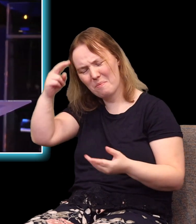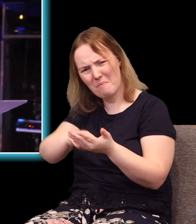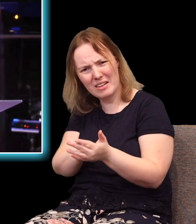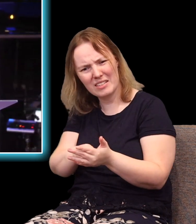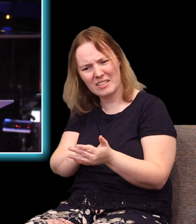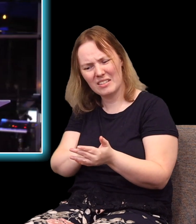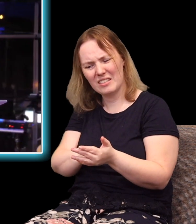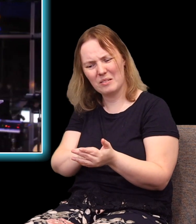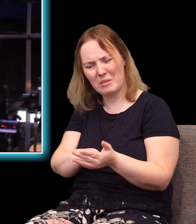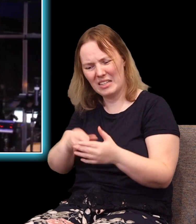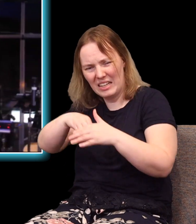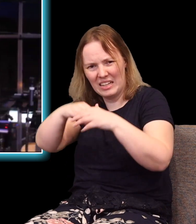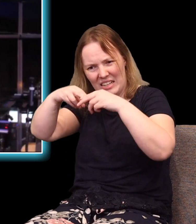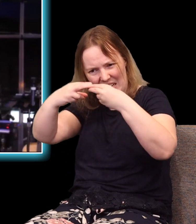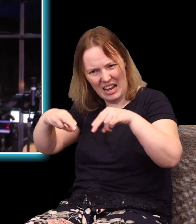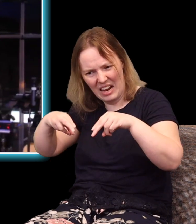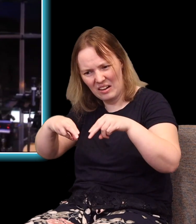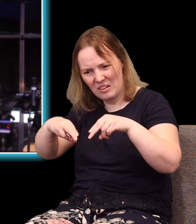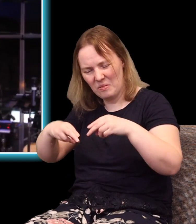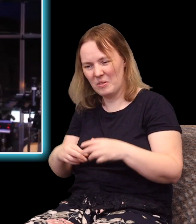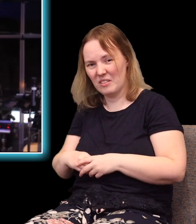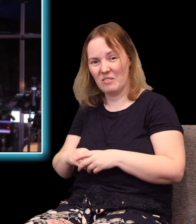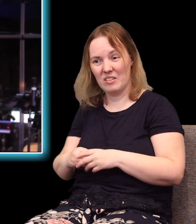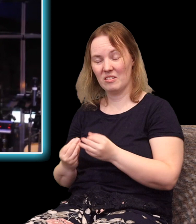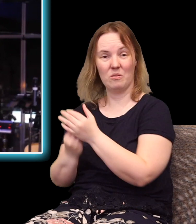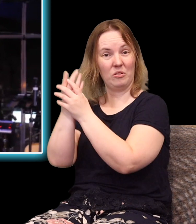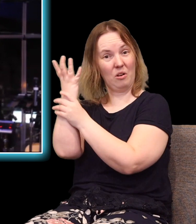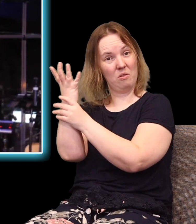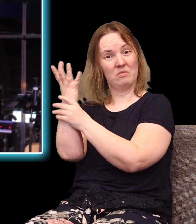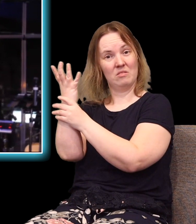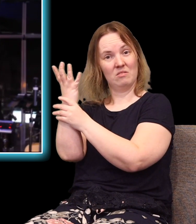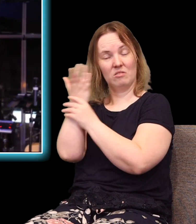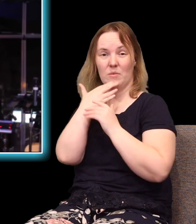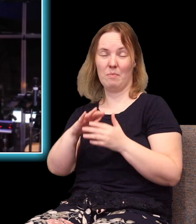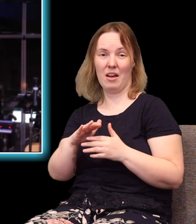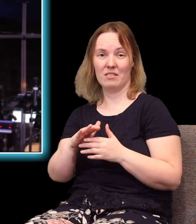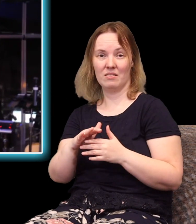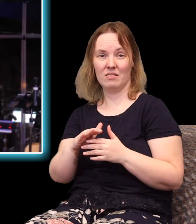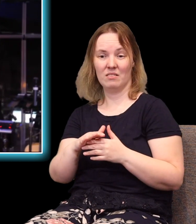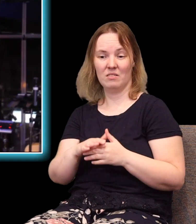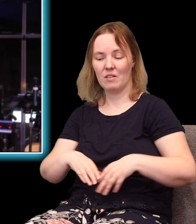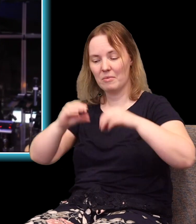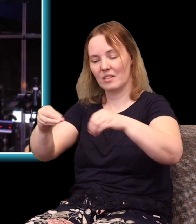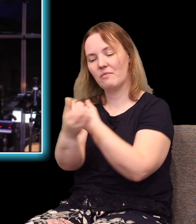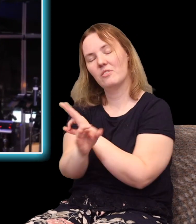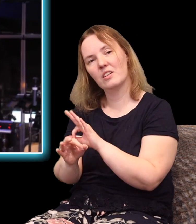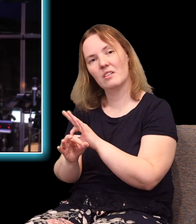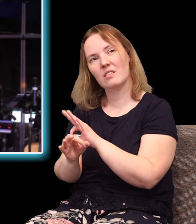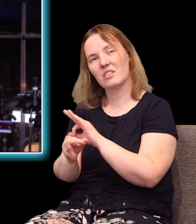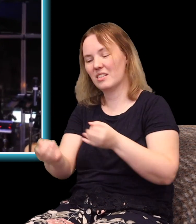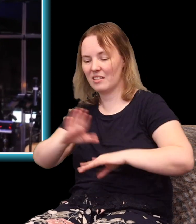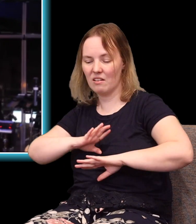in an eggshell for the rest of our life. And we're either going to hatch or we're going to go bad. In other words, we've not been set free from our